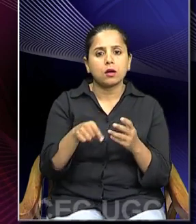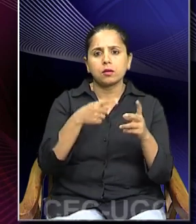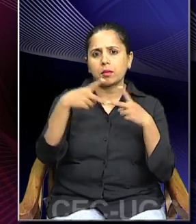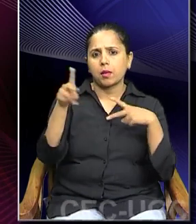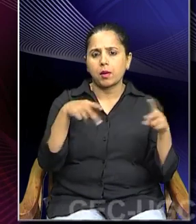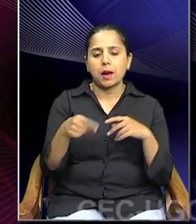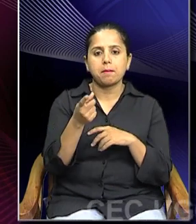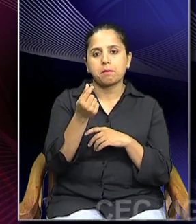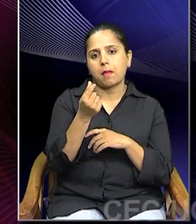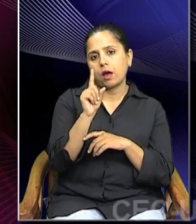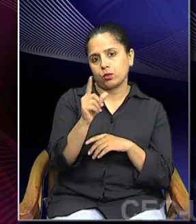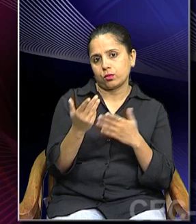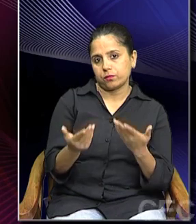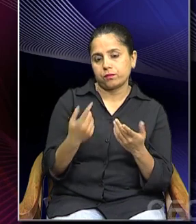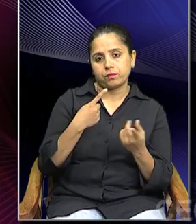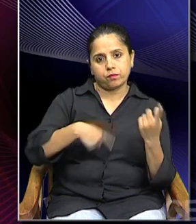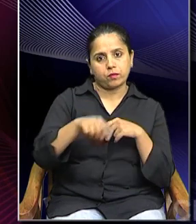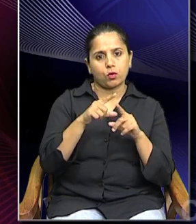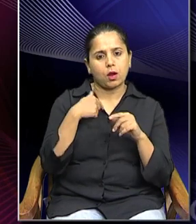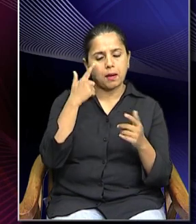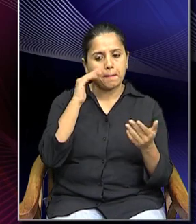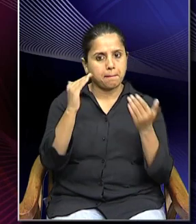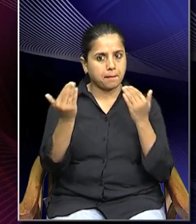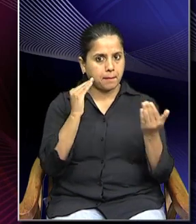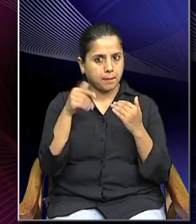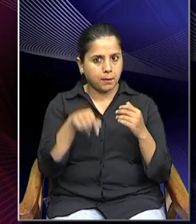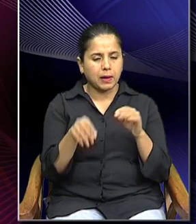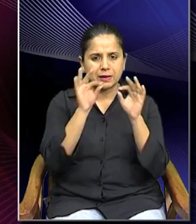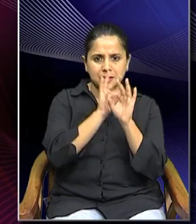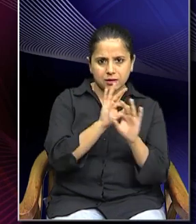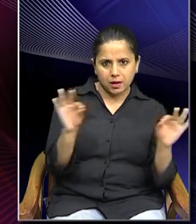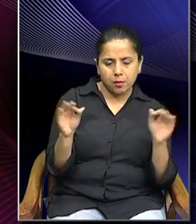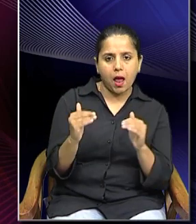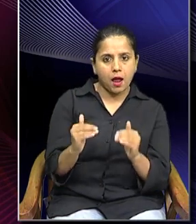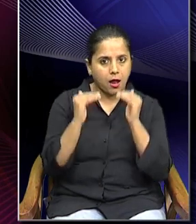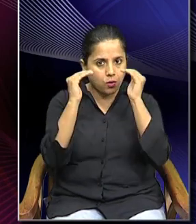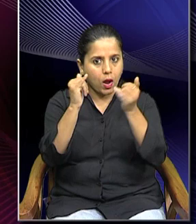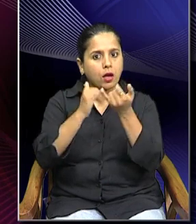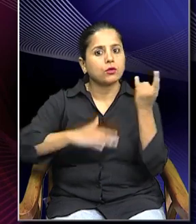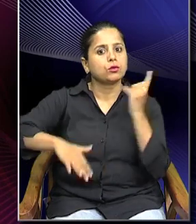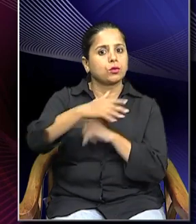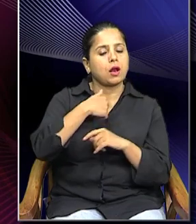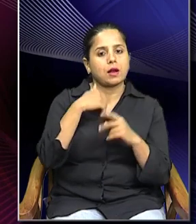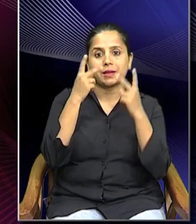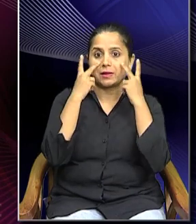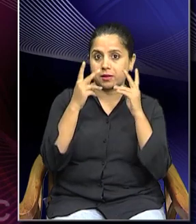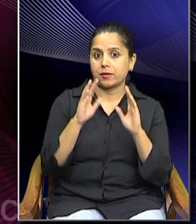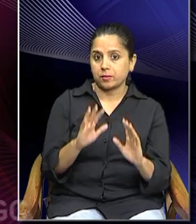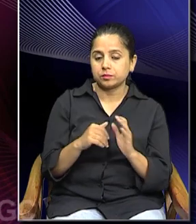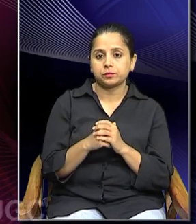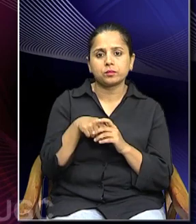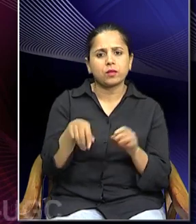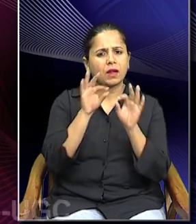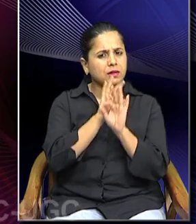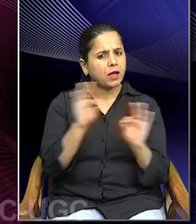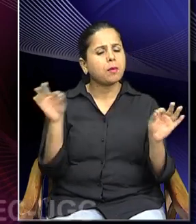was the money. So, if we do a comparison between the simple and advanced society, we see that the